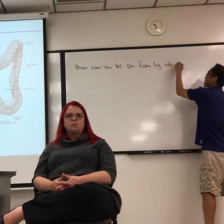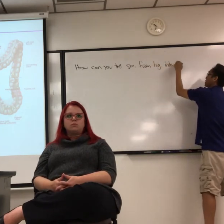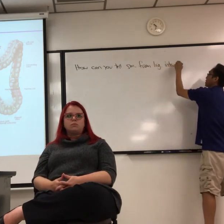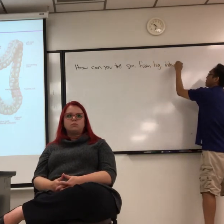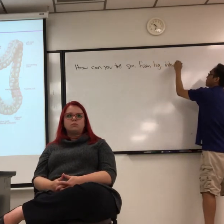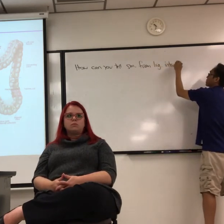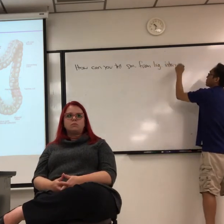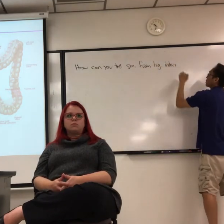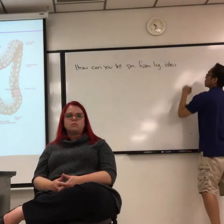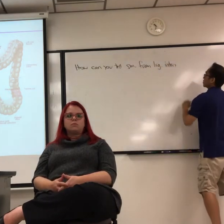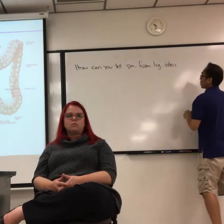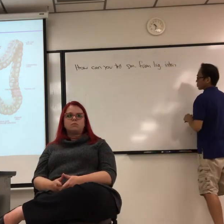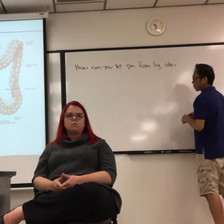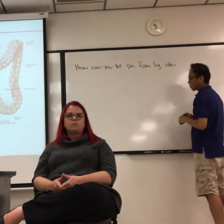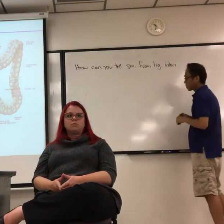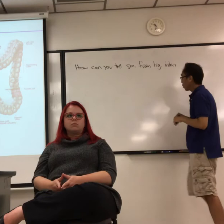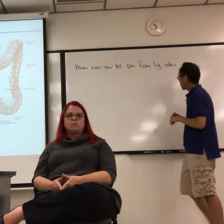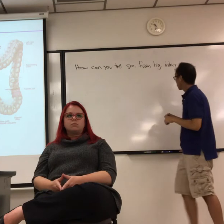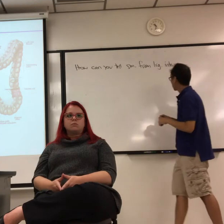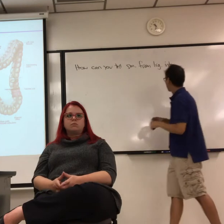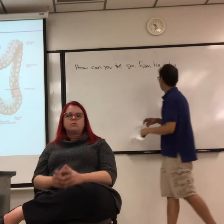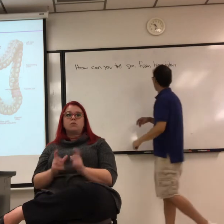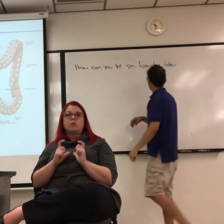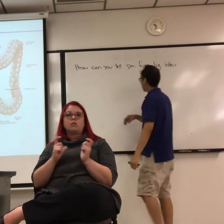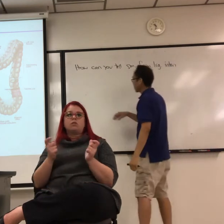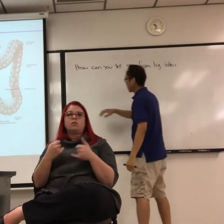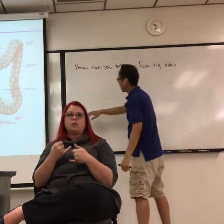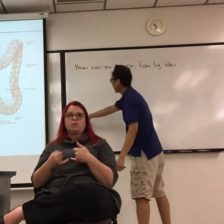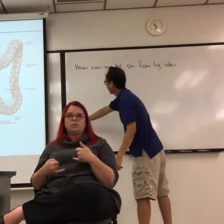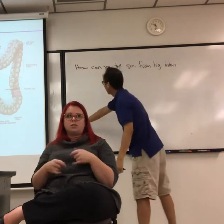Large intestine, also called colon.